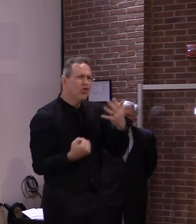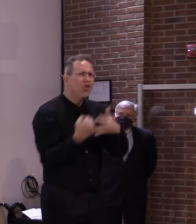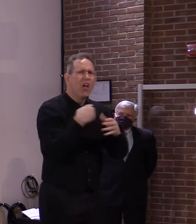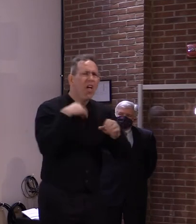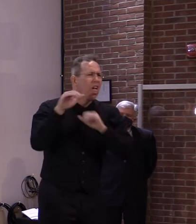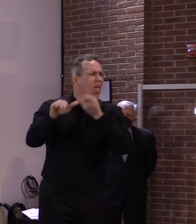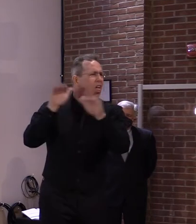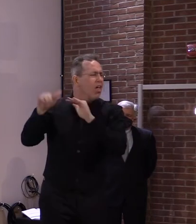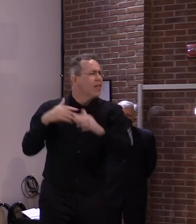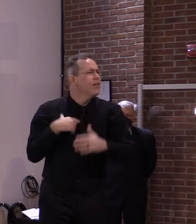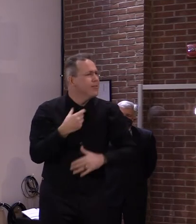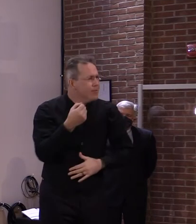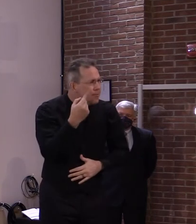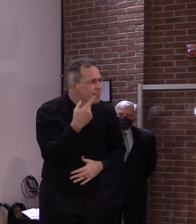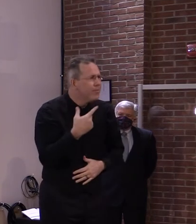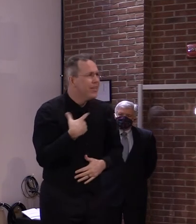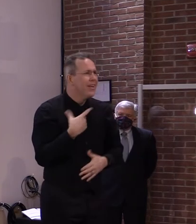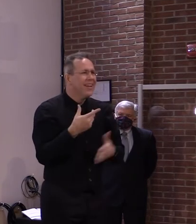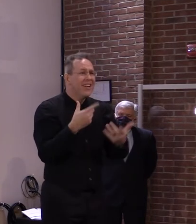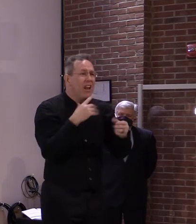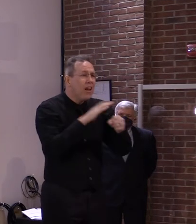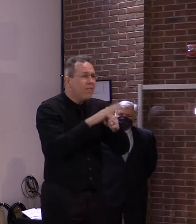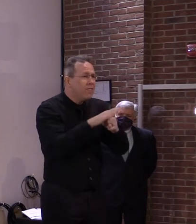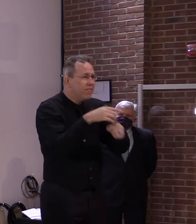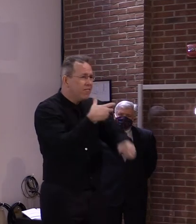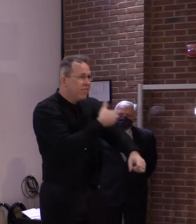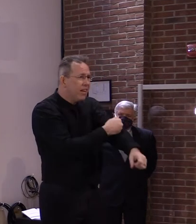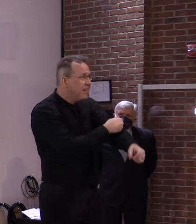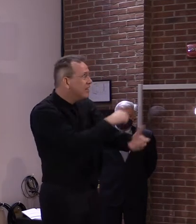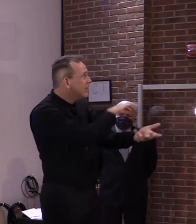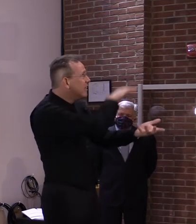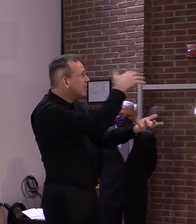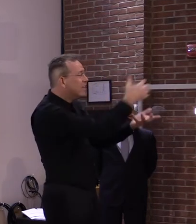allocation of vaccine and be able to accomplish that goal